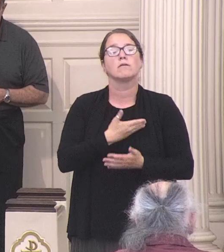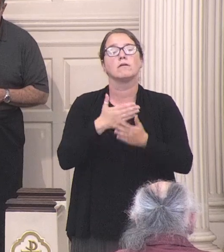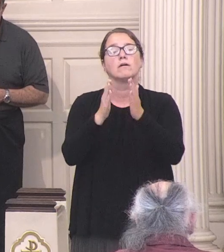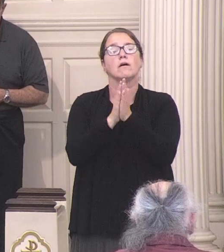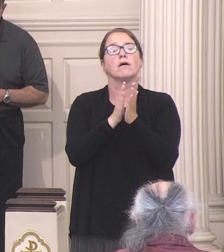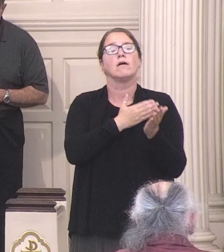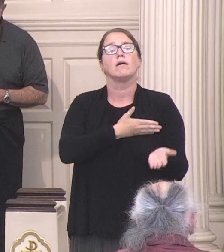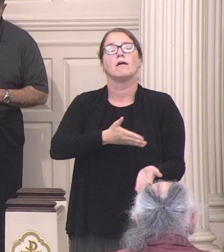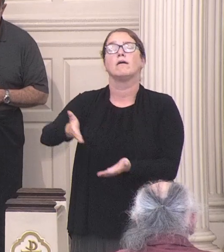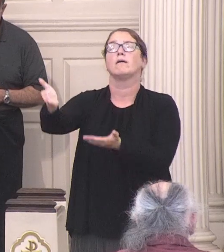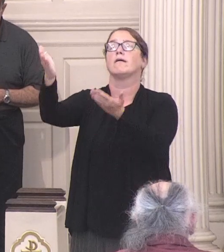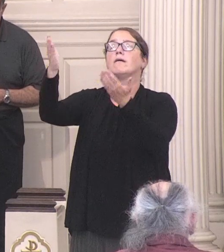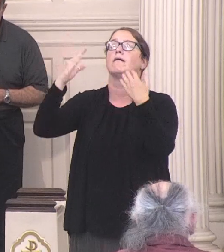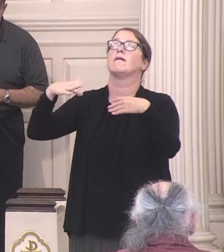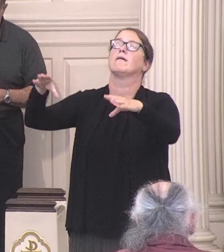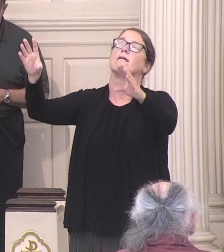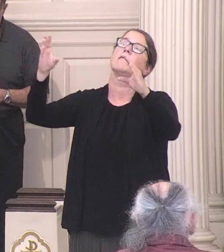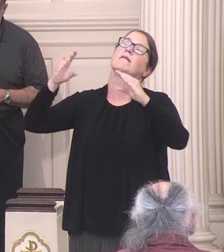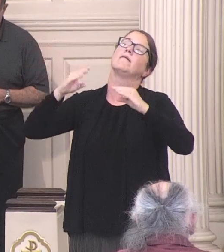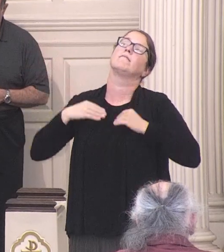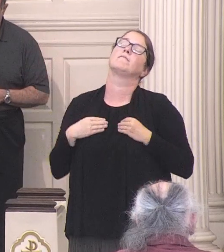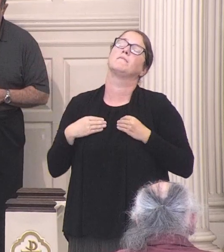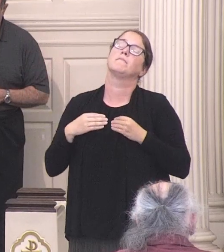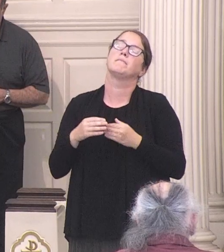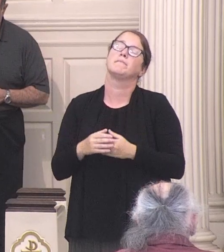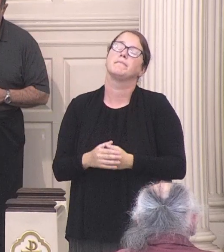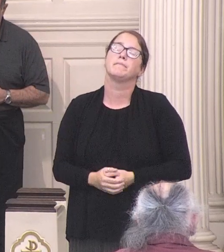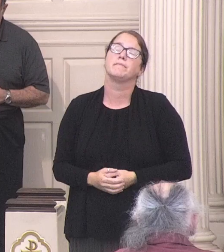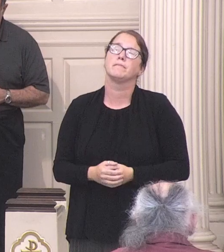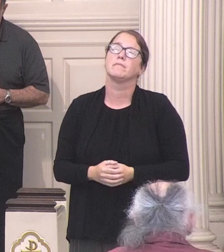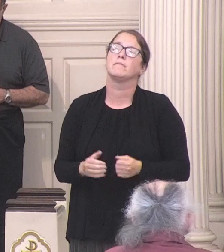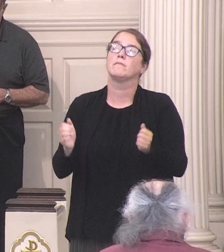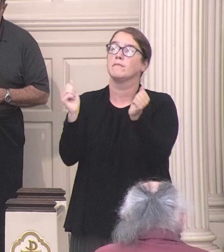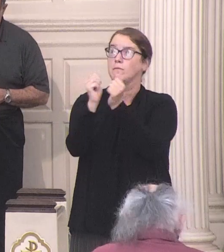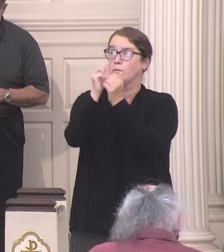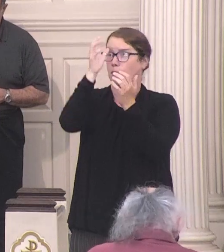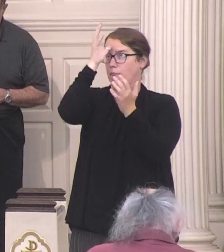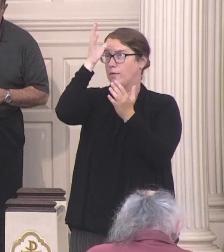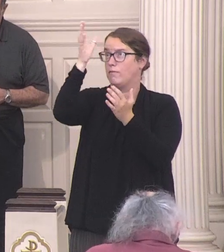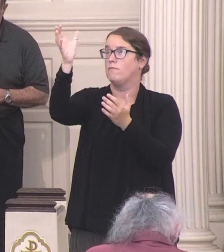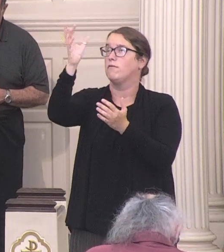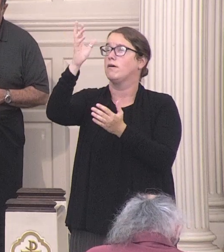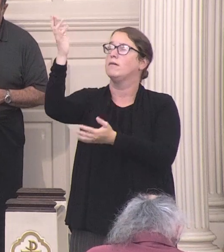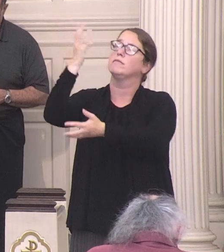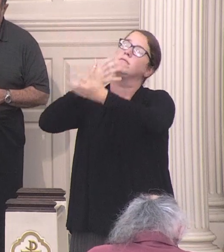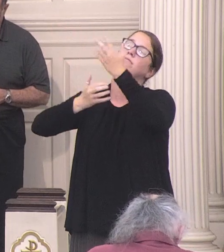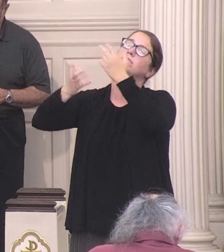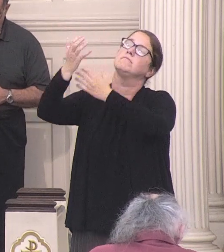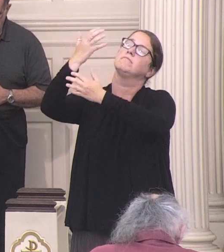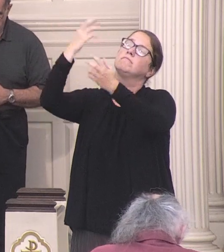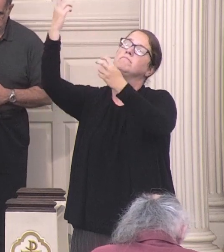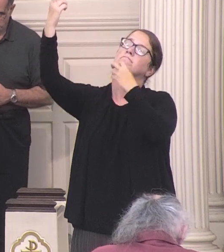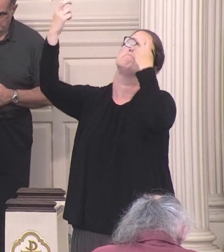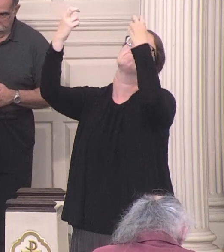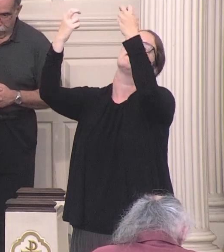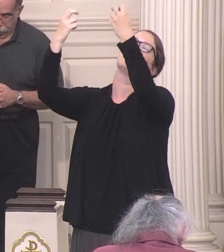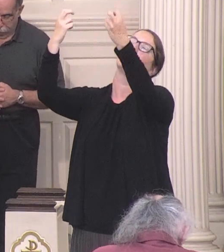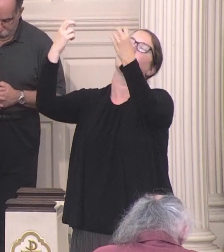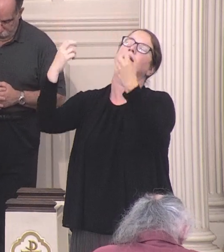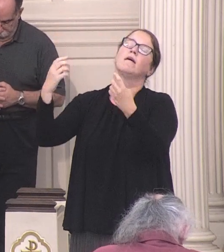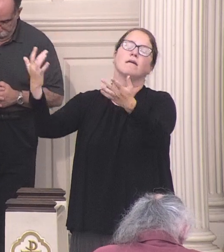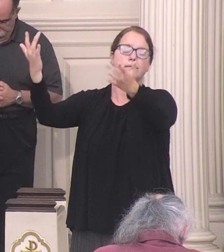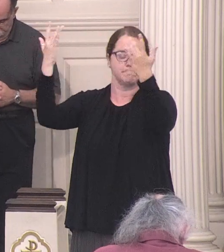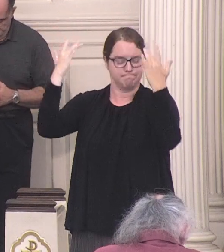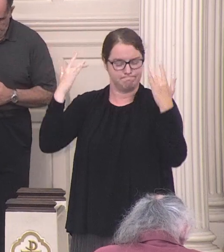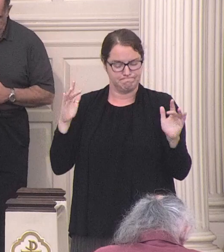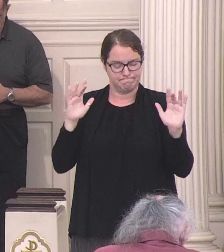the world, receive our prayer. You are seated at the right hand